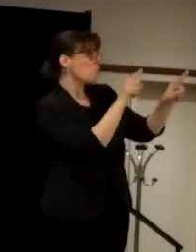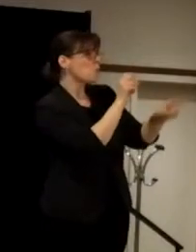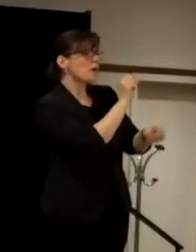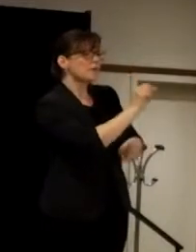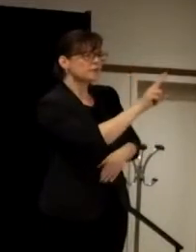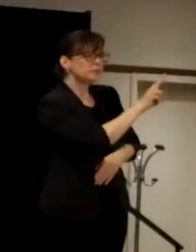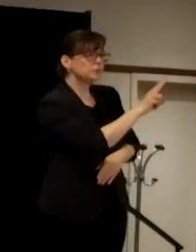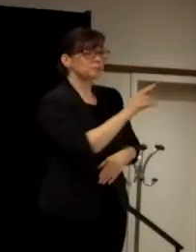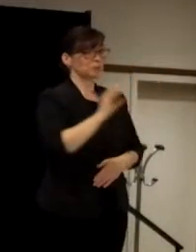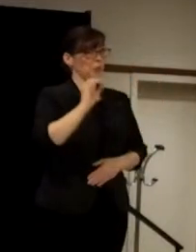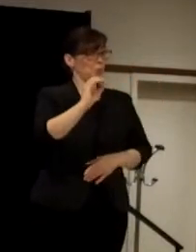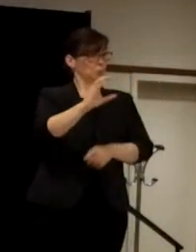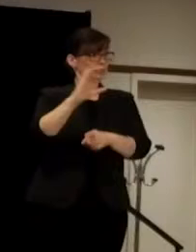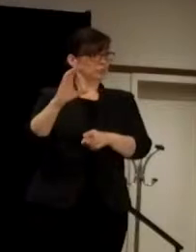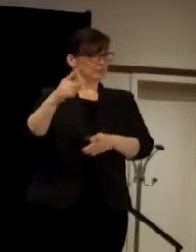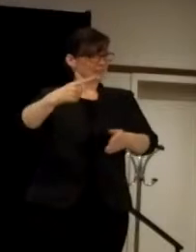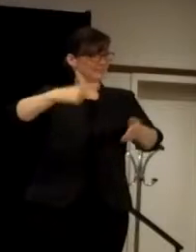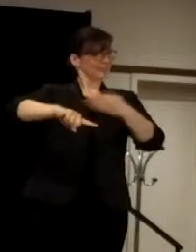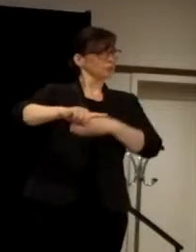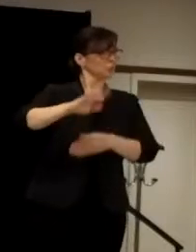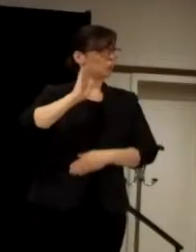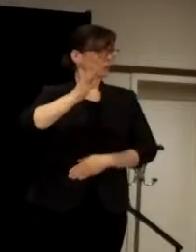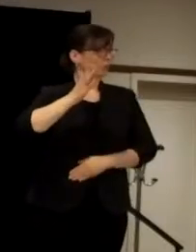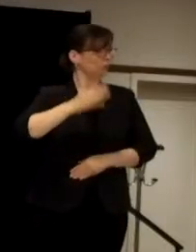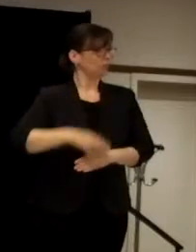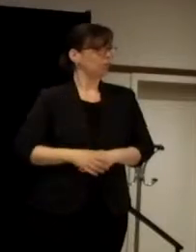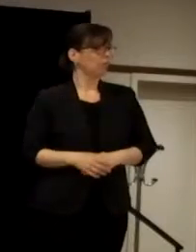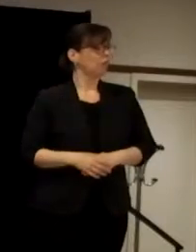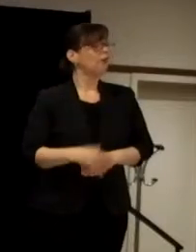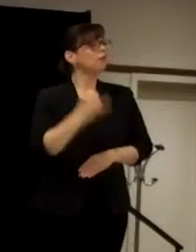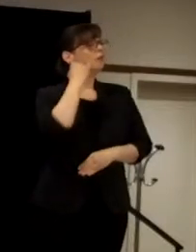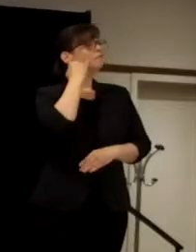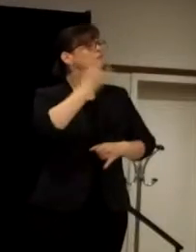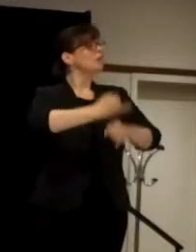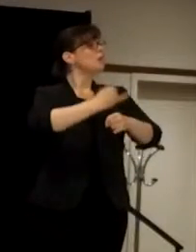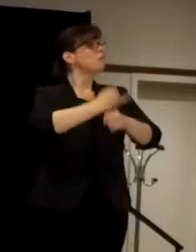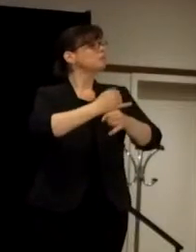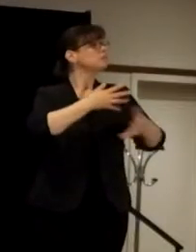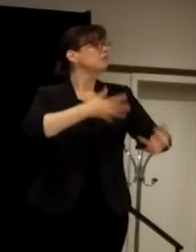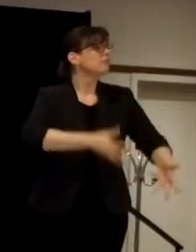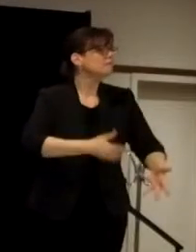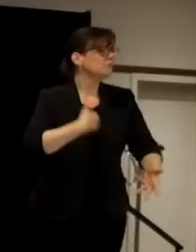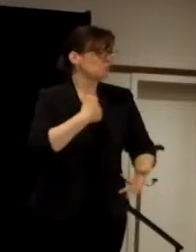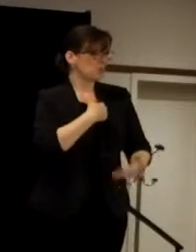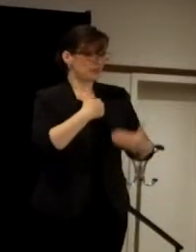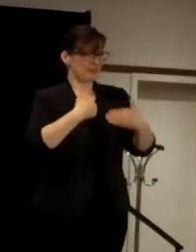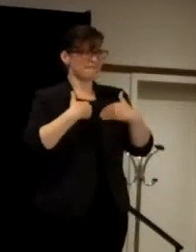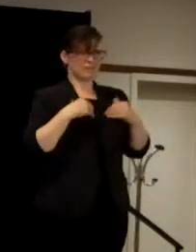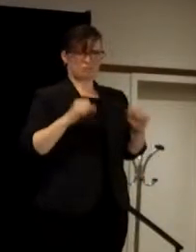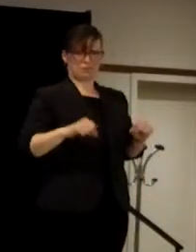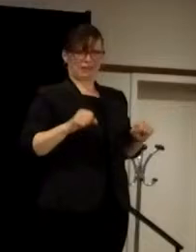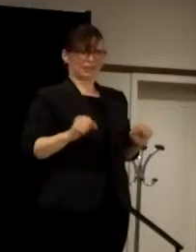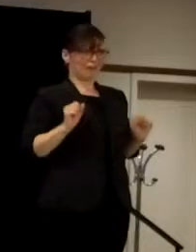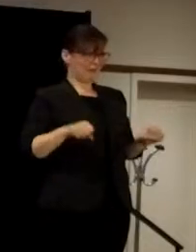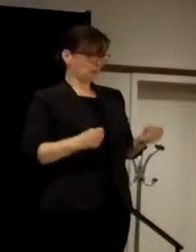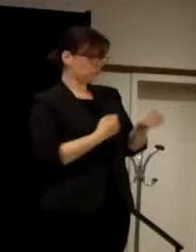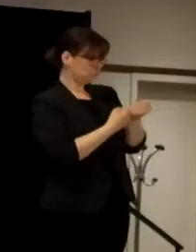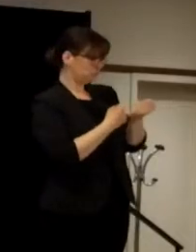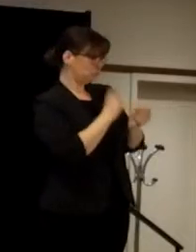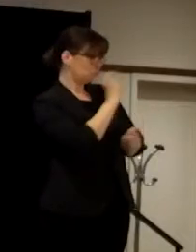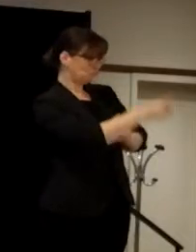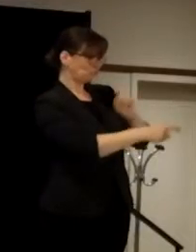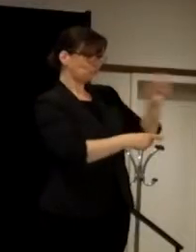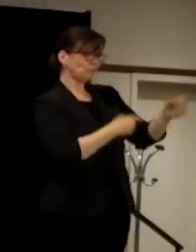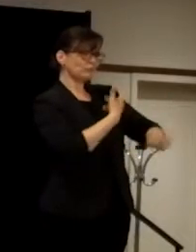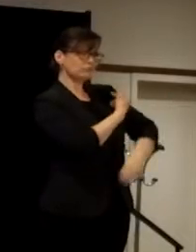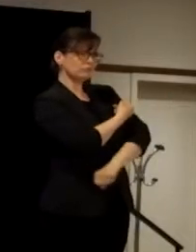that if there was a campus left, I still think we have more room to grow at Syracuse, right? There's more kids. So I'm hopeful we can identify more students